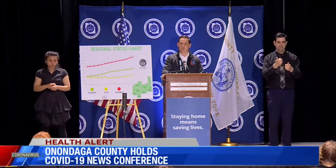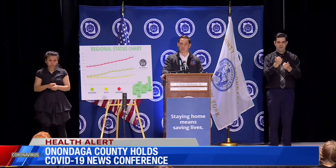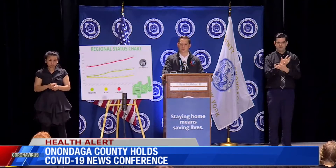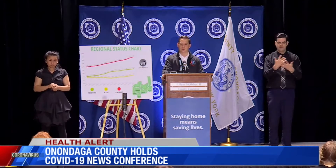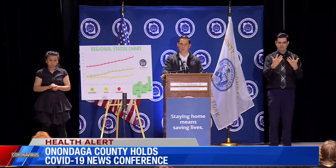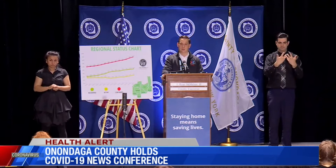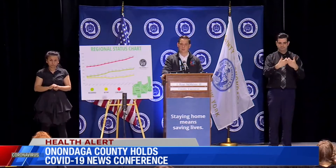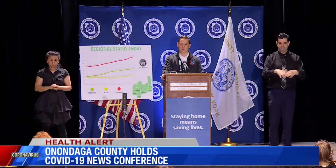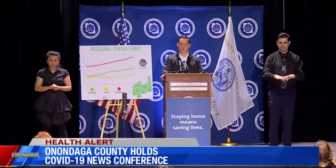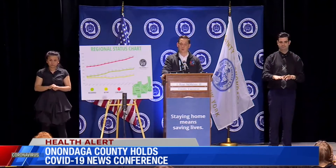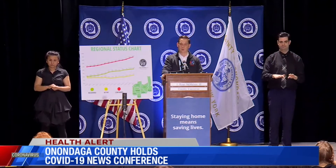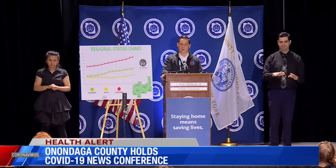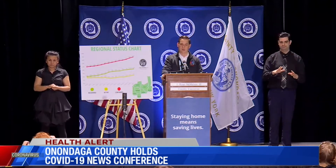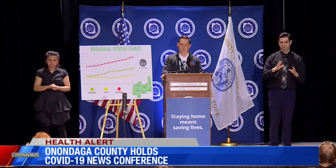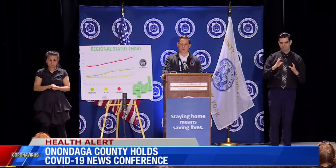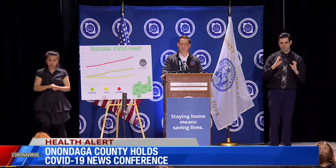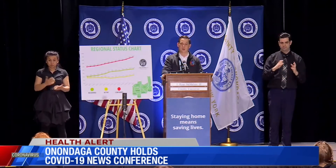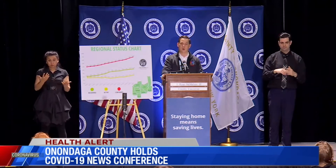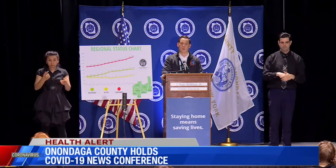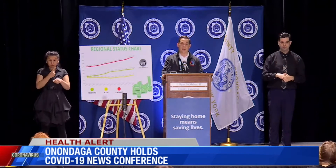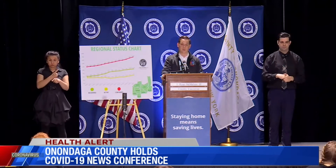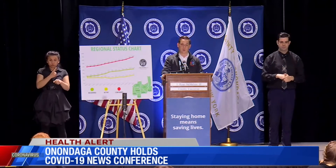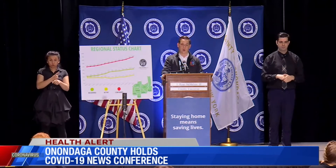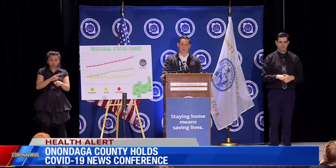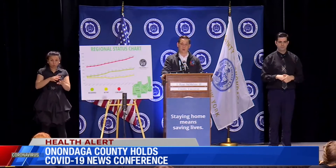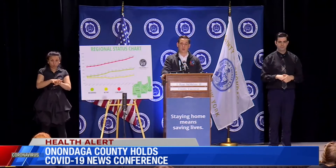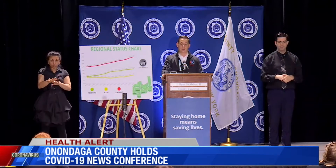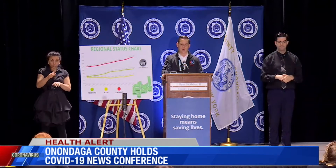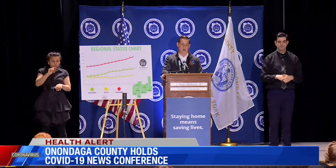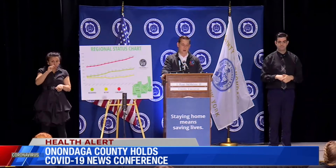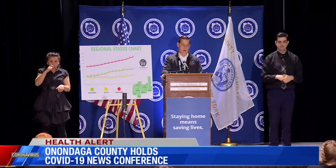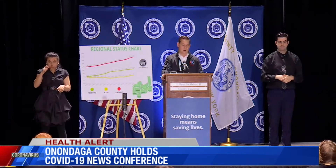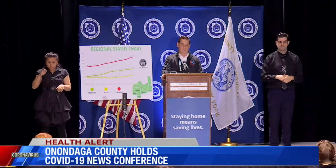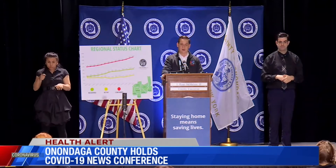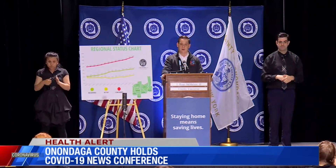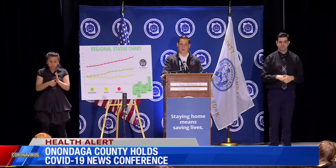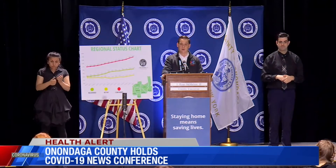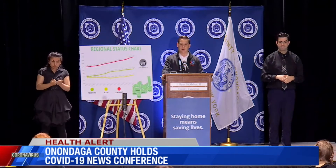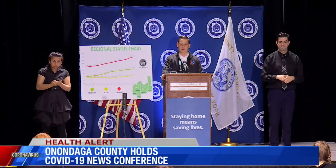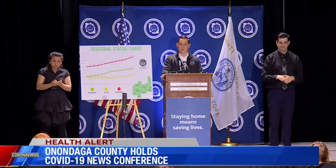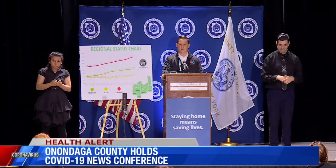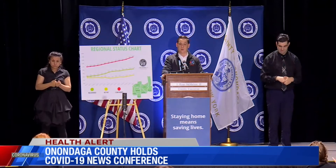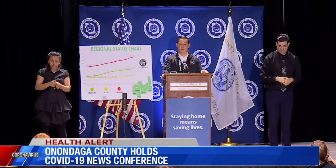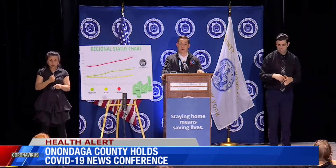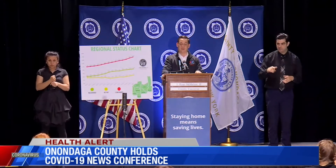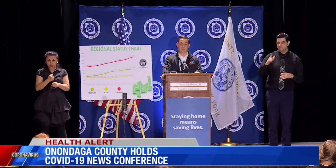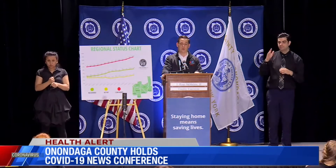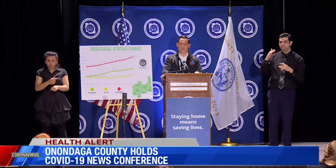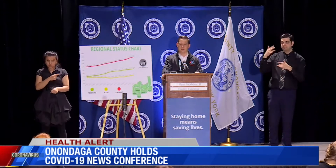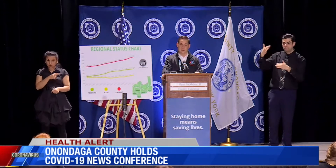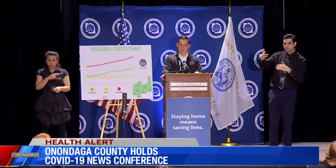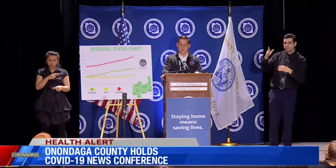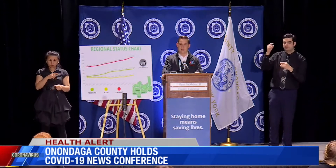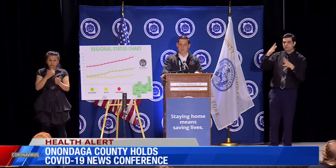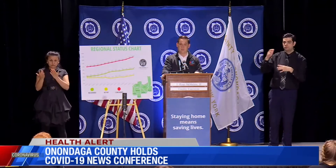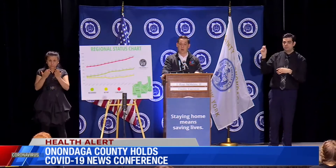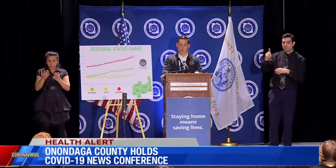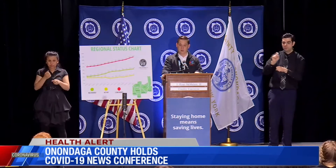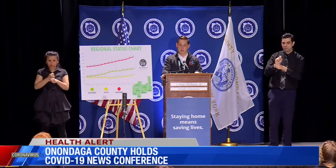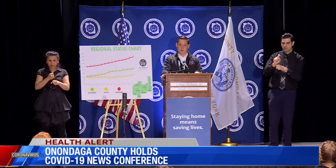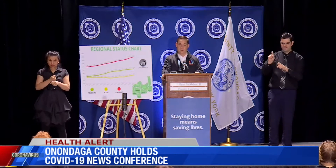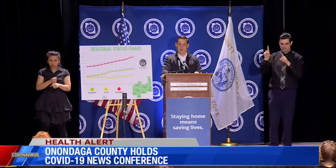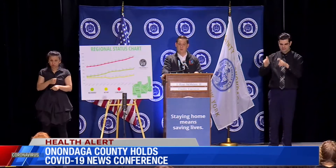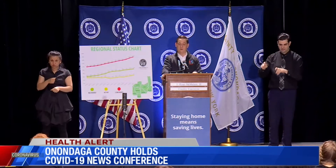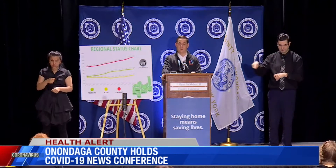testing teachers and school professionals as they go back to work, and various other things. Remember, we're going to have to do 13,000 tests a